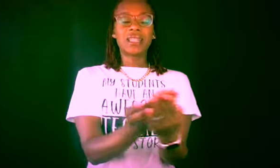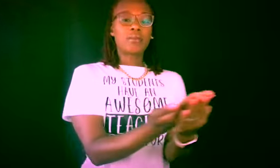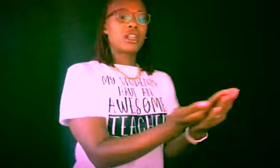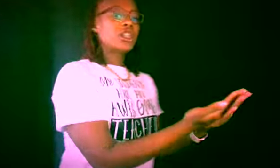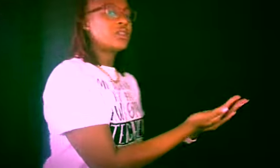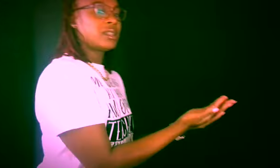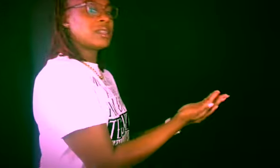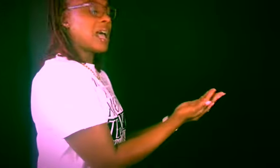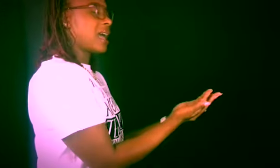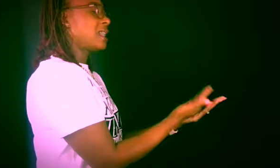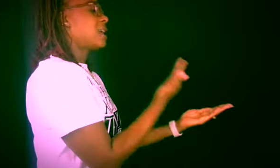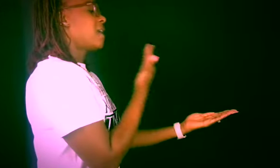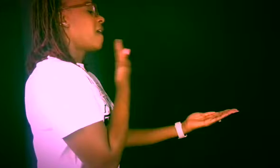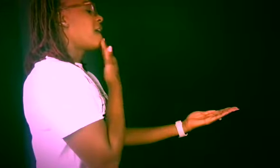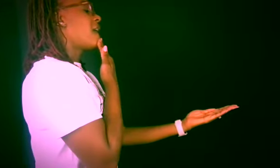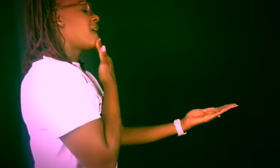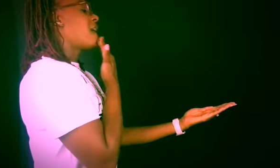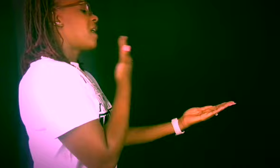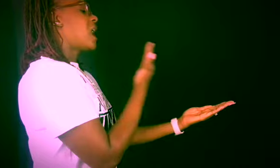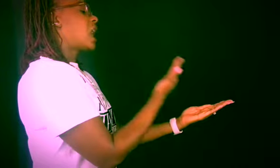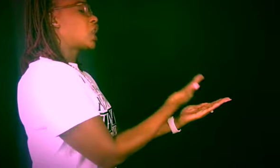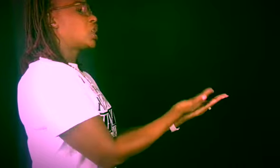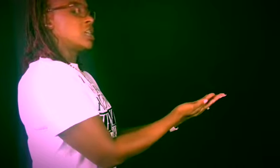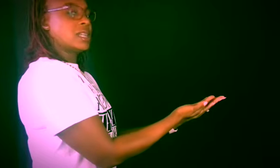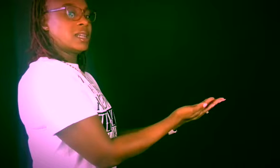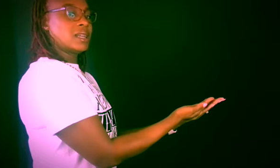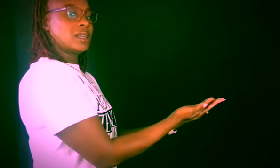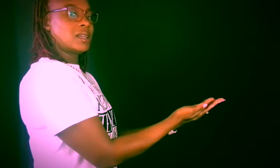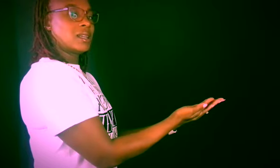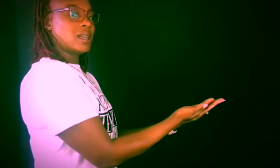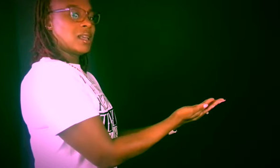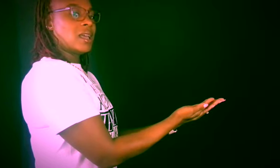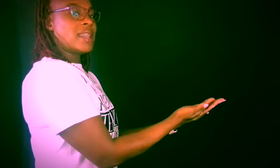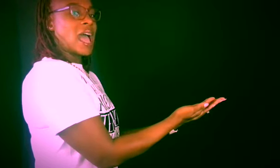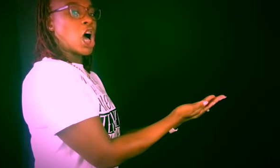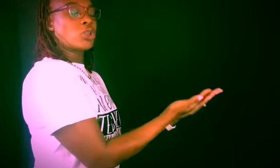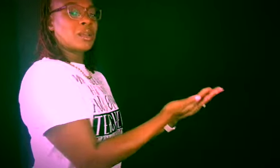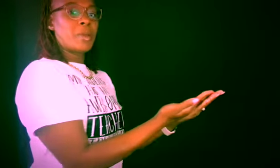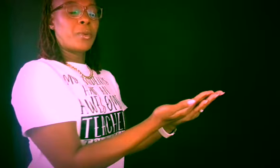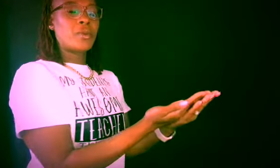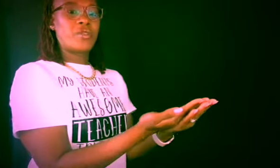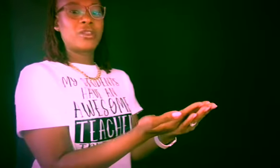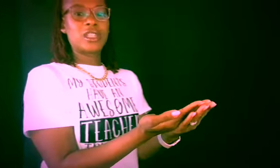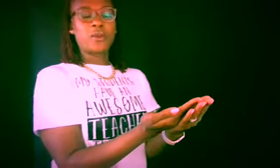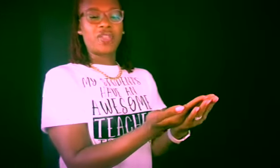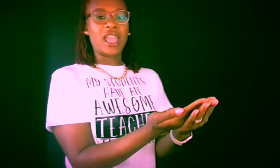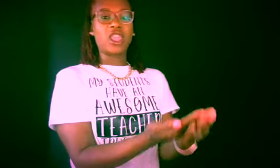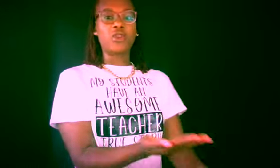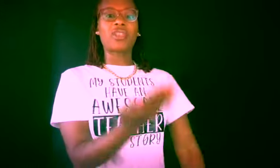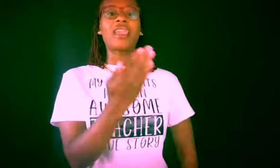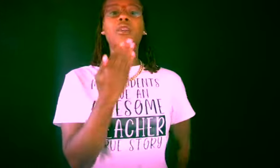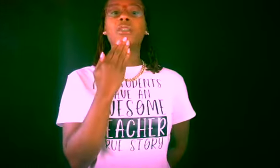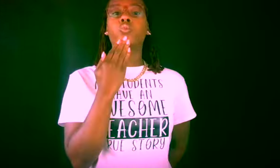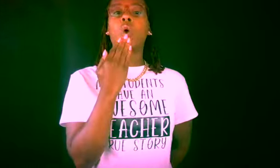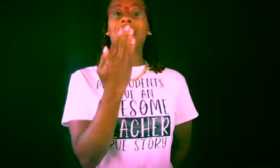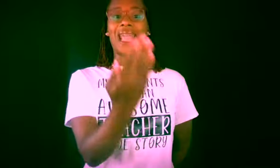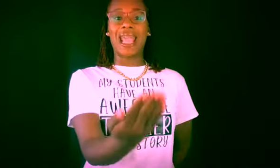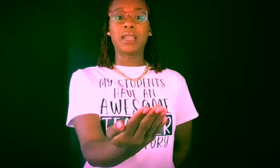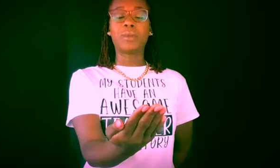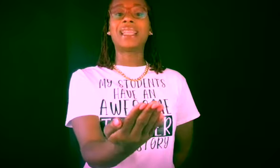going to turn to the side. Good. Now, some people confuse this with thank you. Thank you is one hand, but it is